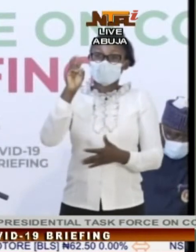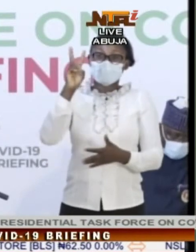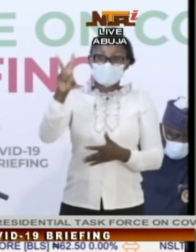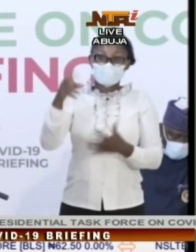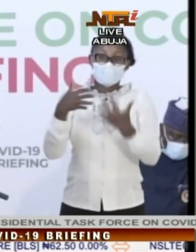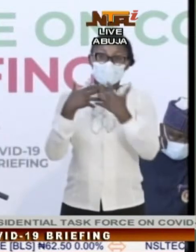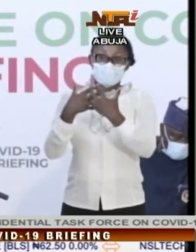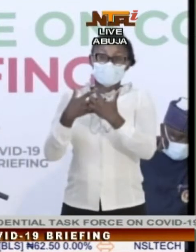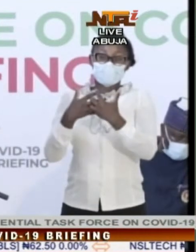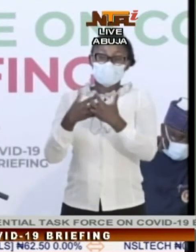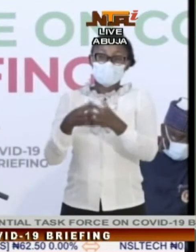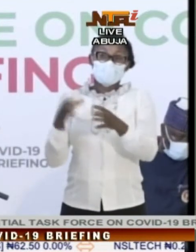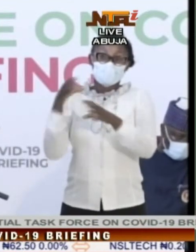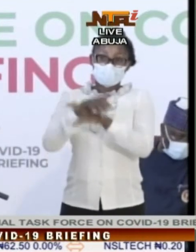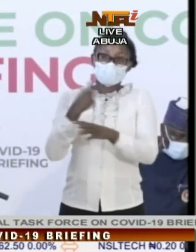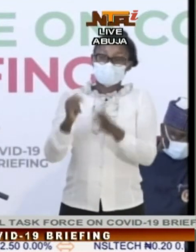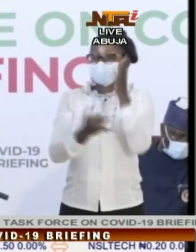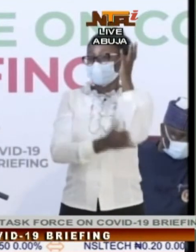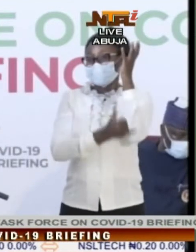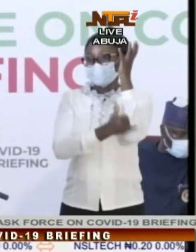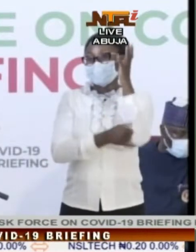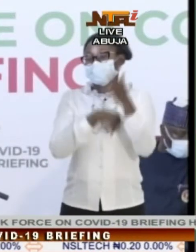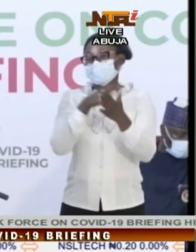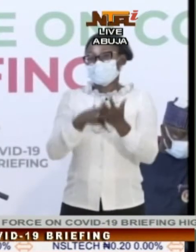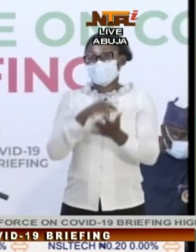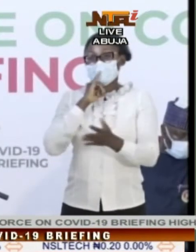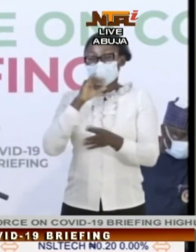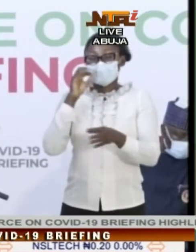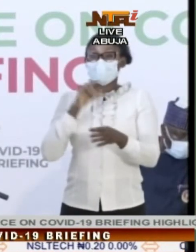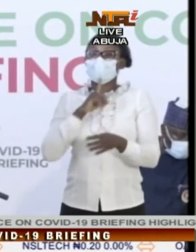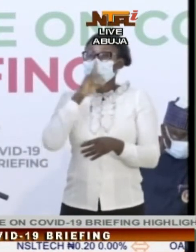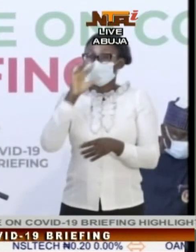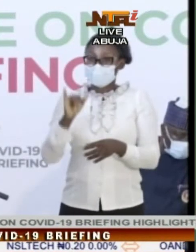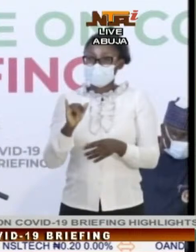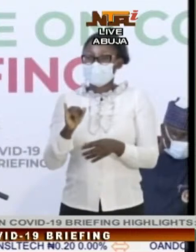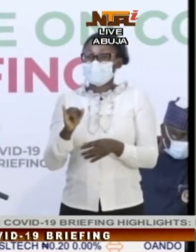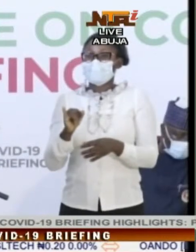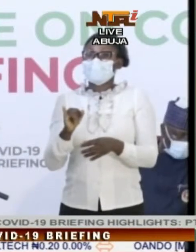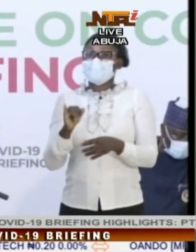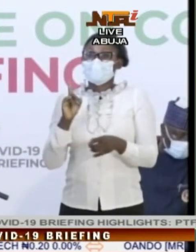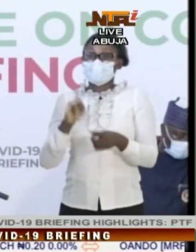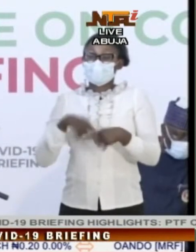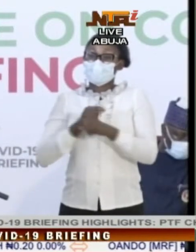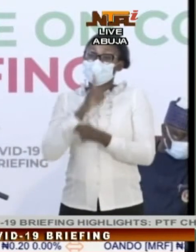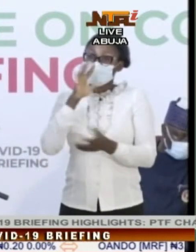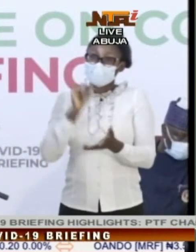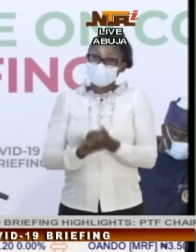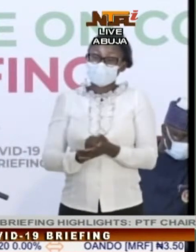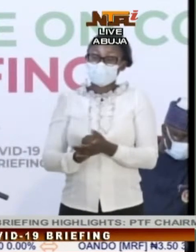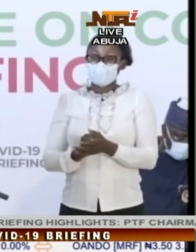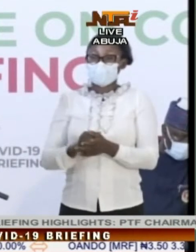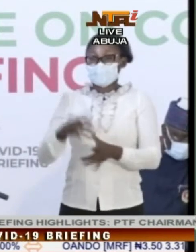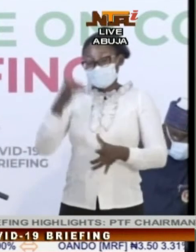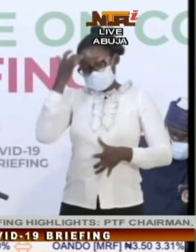plants across the country. This is in a bid to ensure that the case